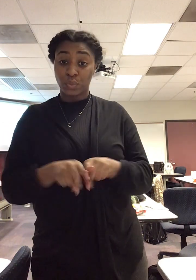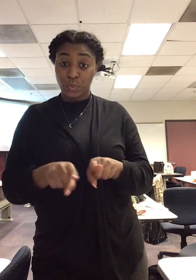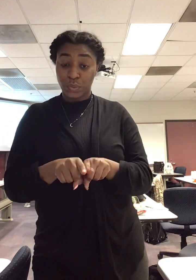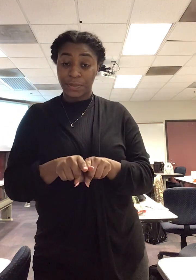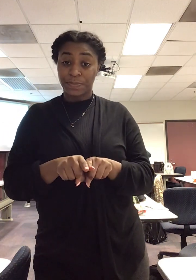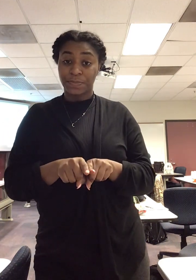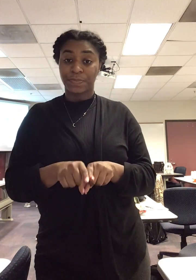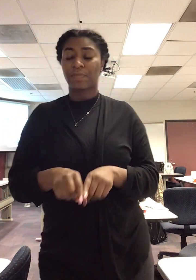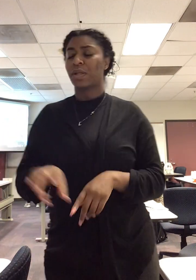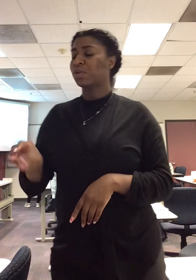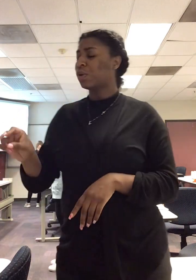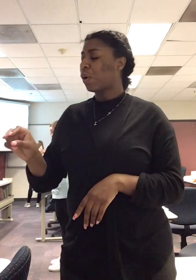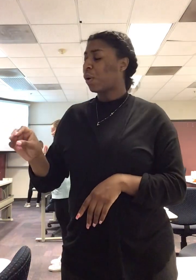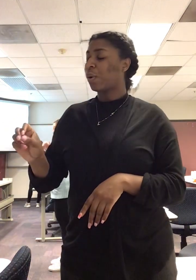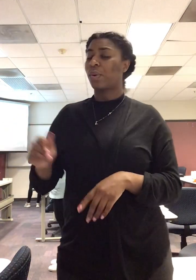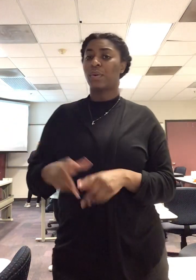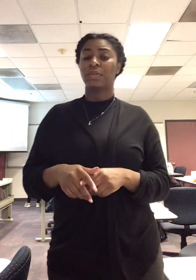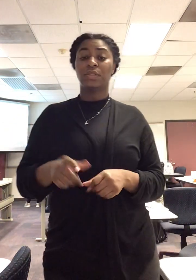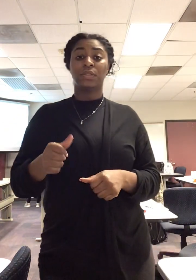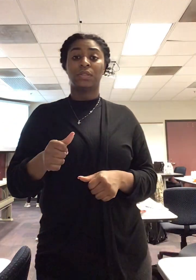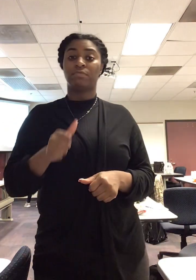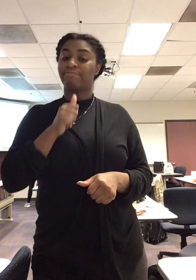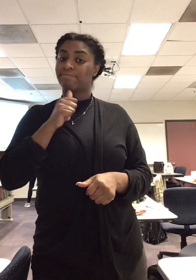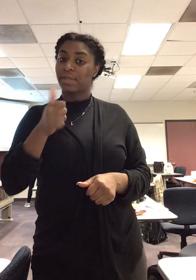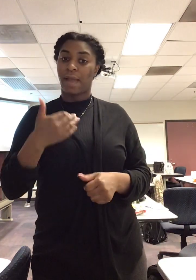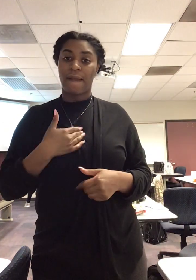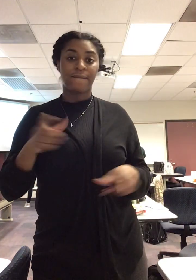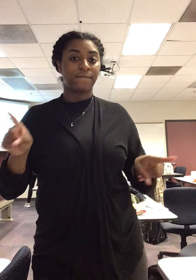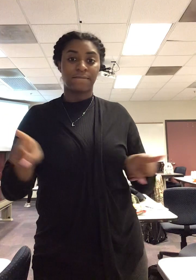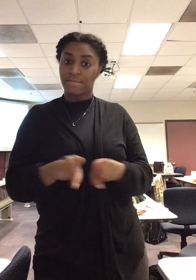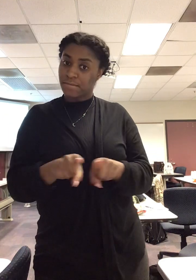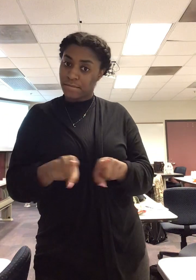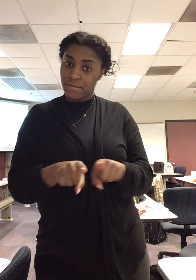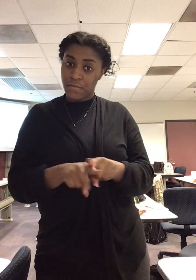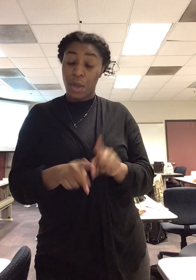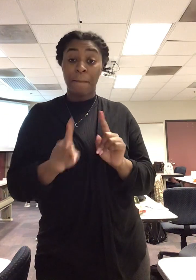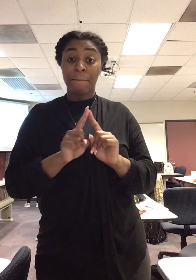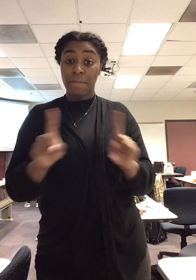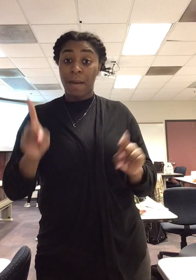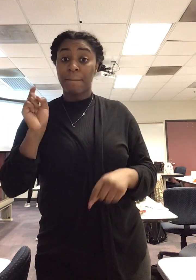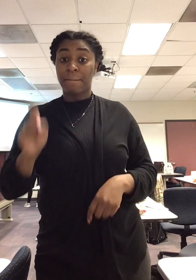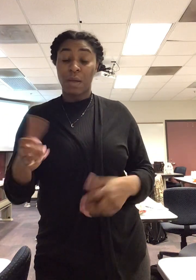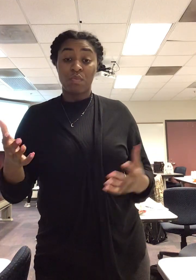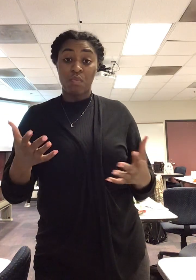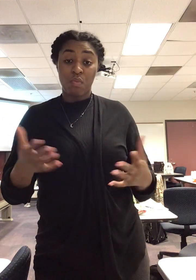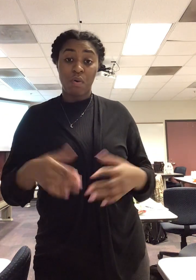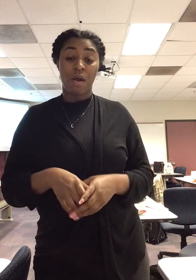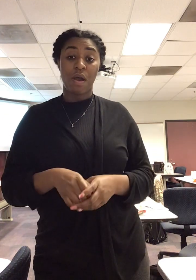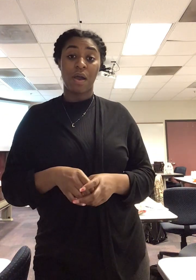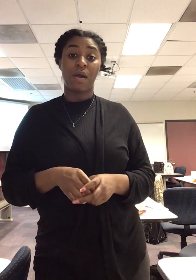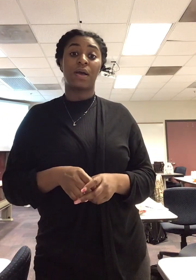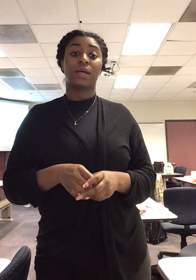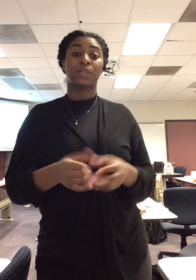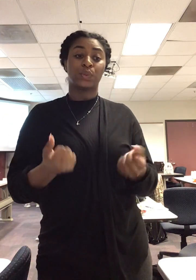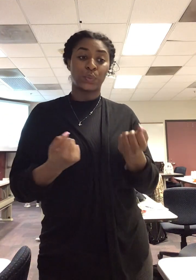with evidence? Yeah. Yes. How do you back it up with evidence? What are some ways that you can back